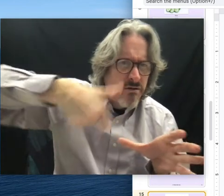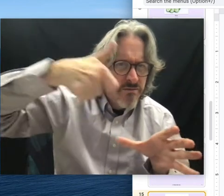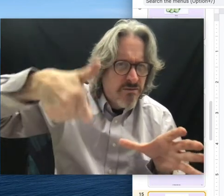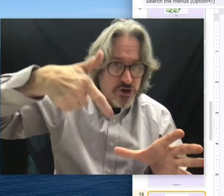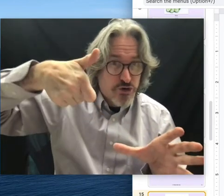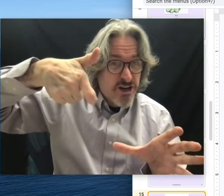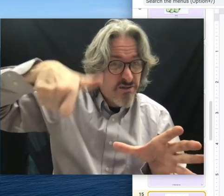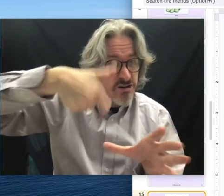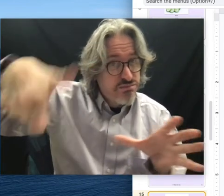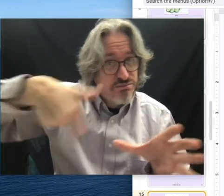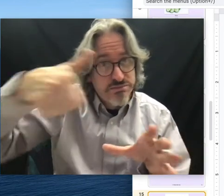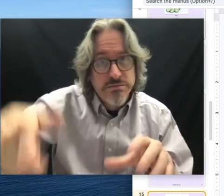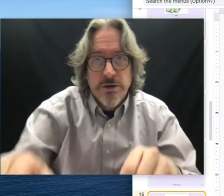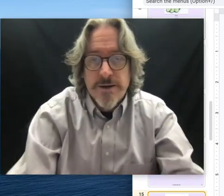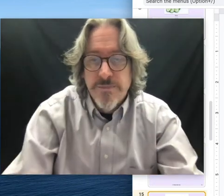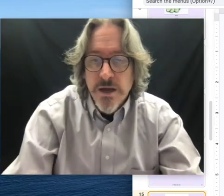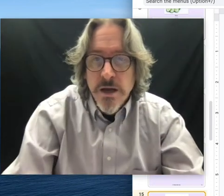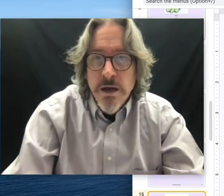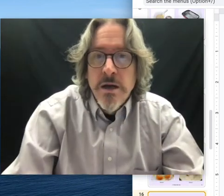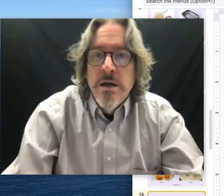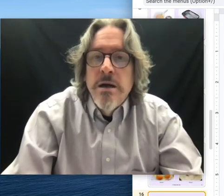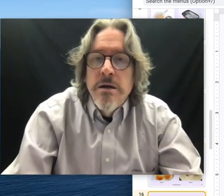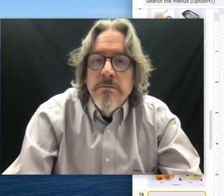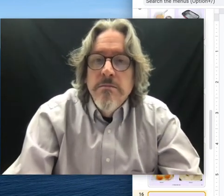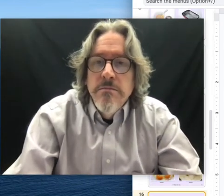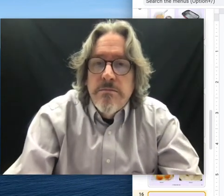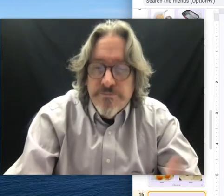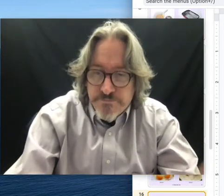or trigger finger. Okay.